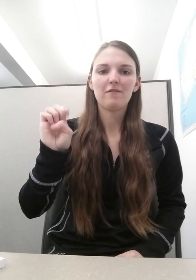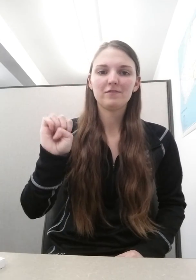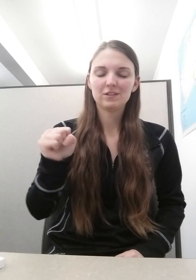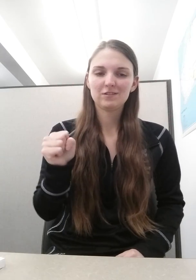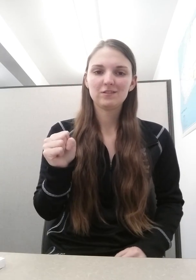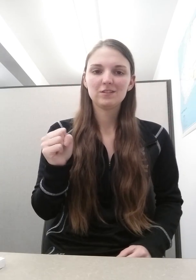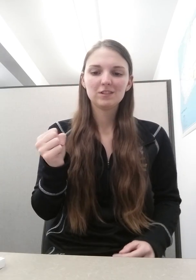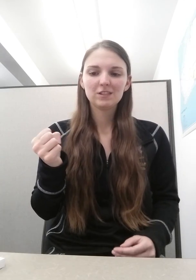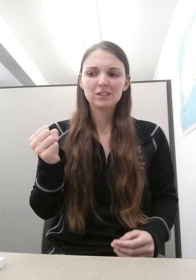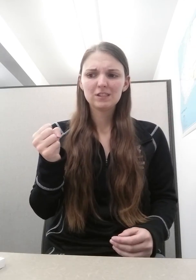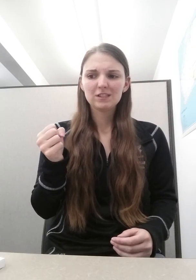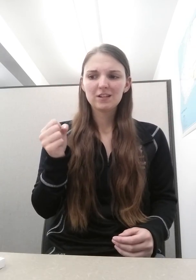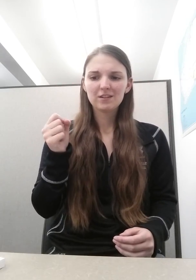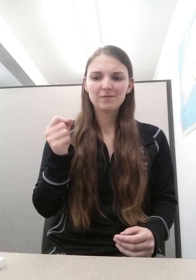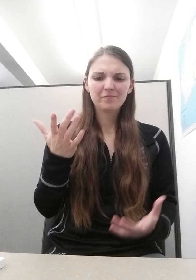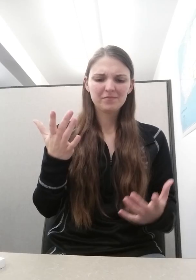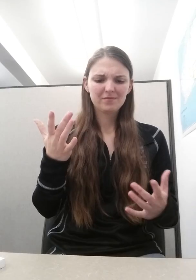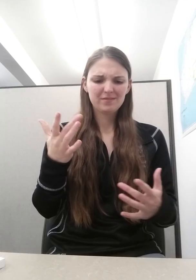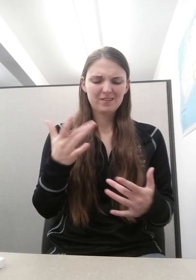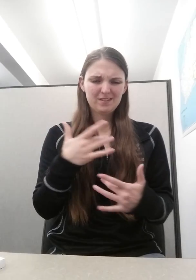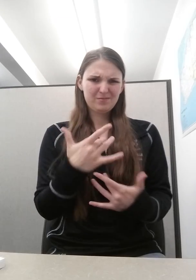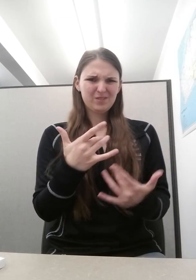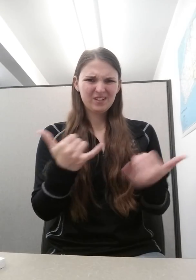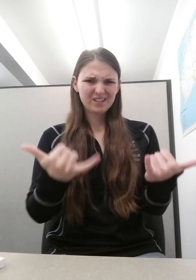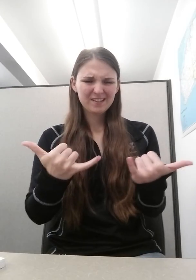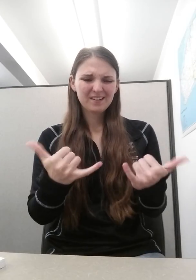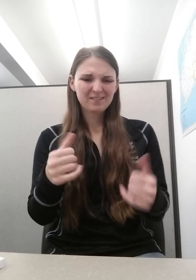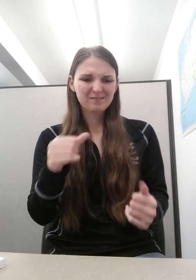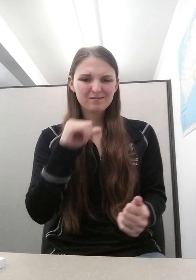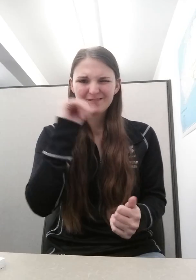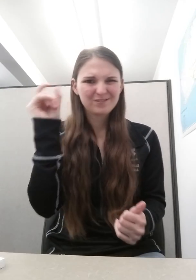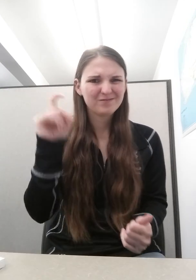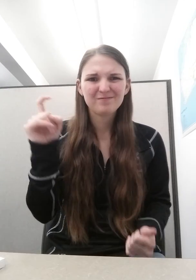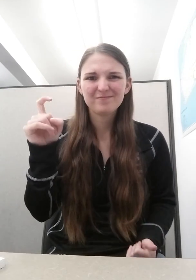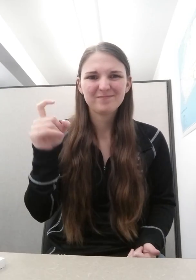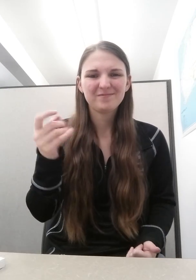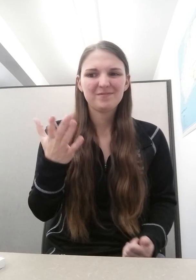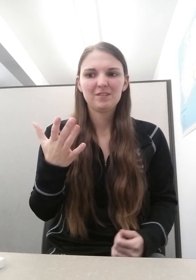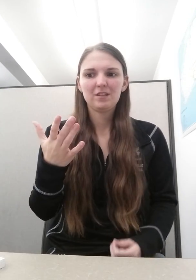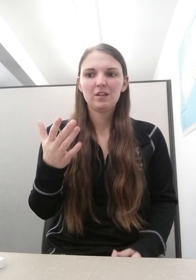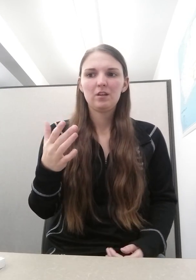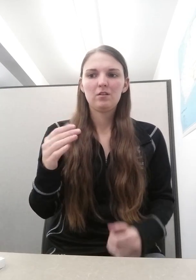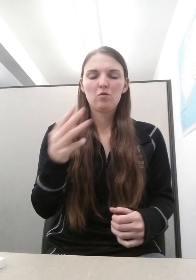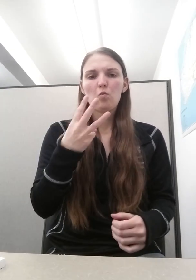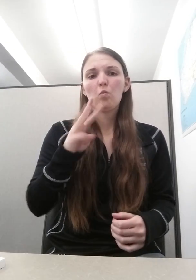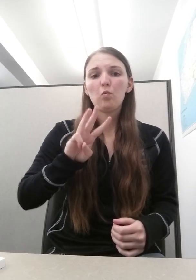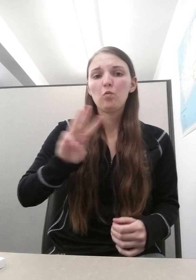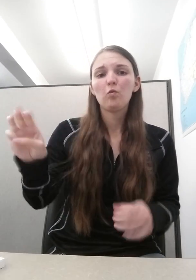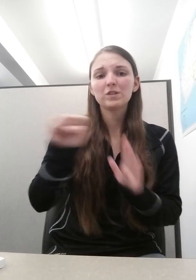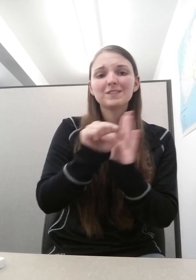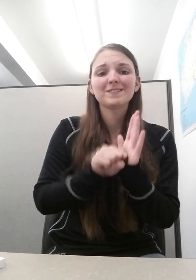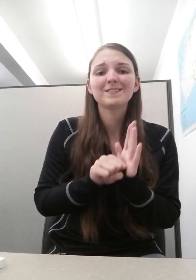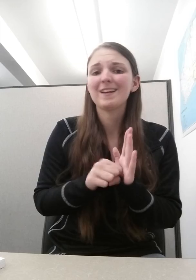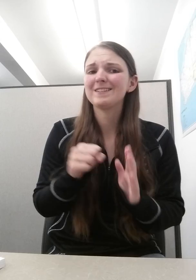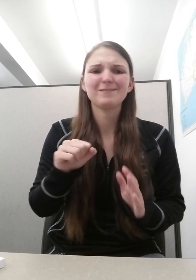it. A person didn't go outside to go to work without gloves on. It would be, the parallel